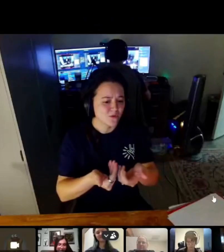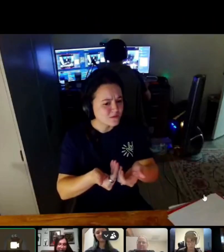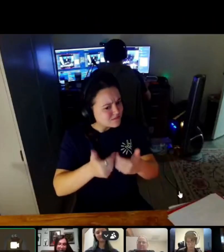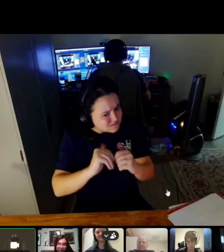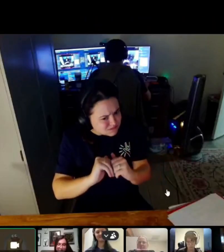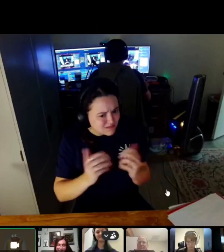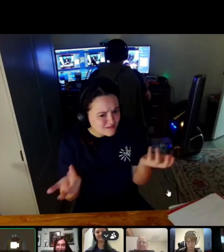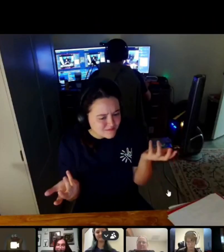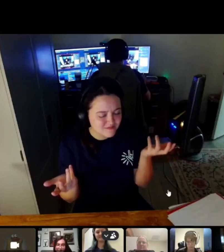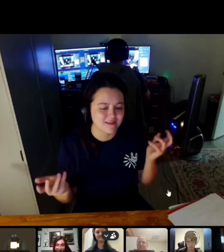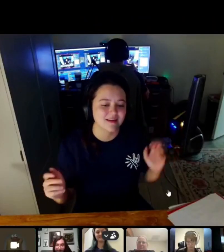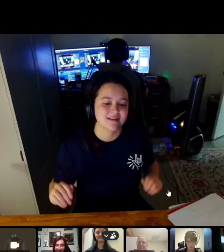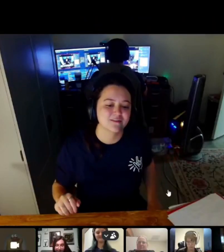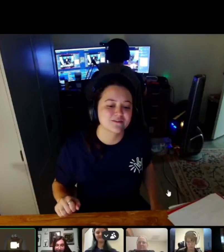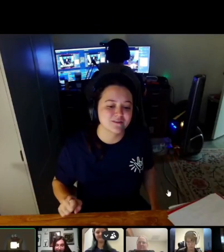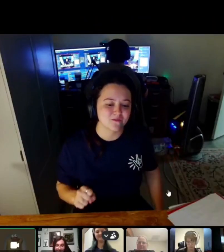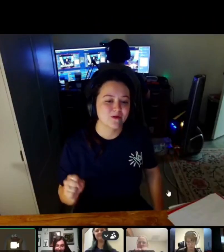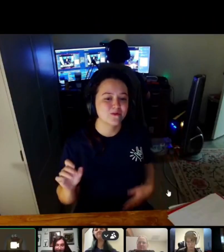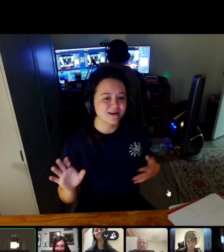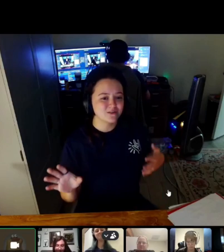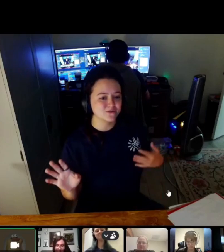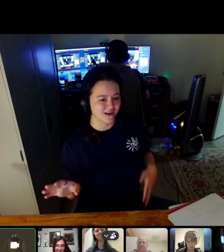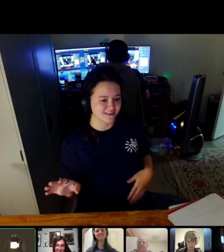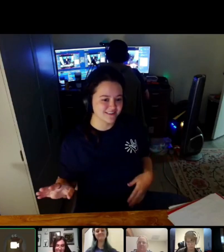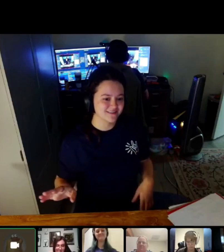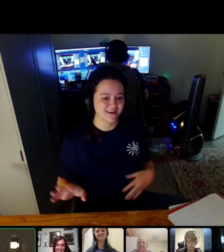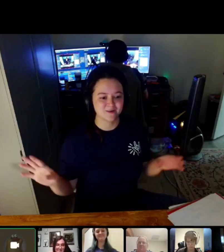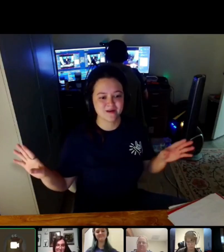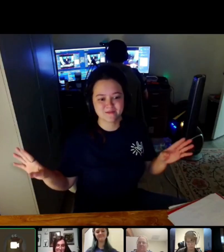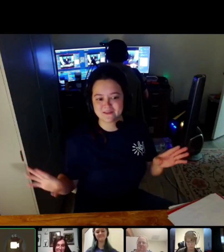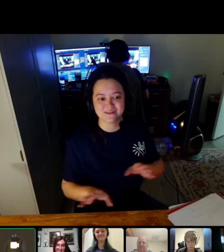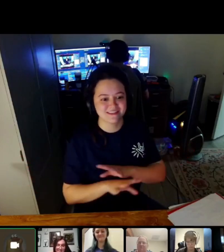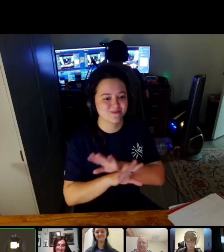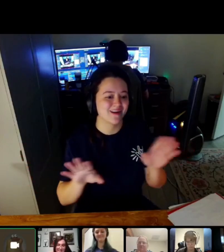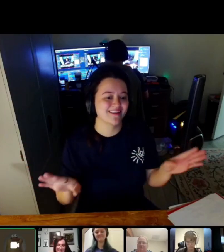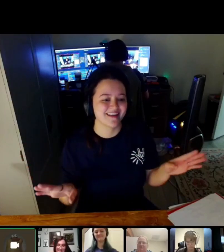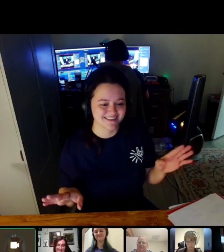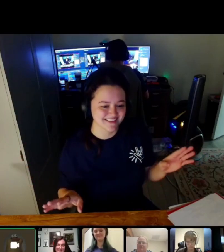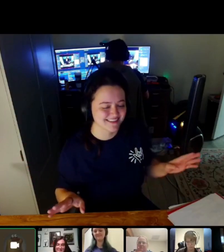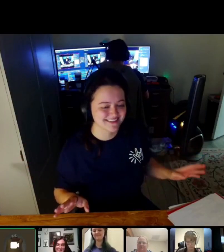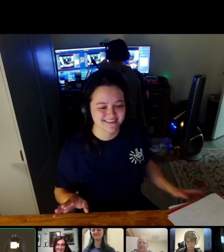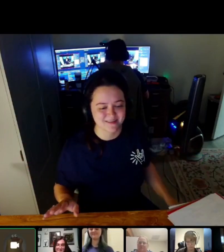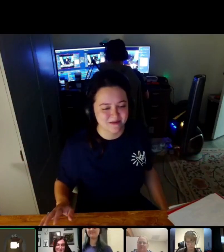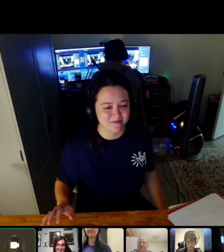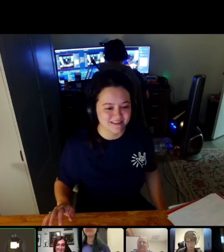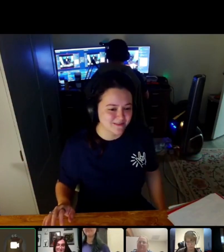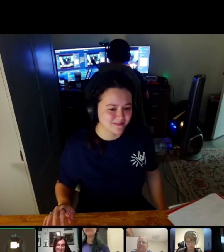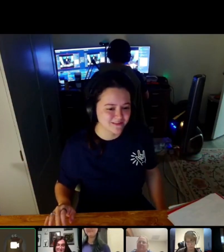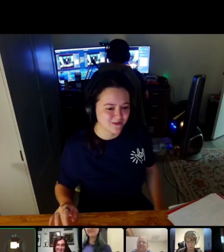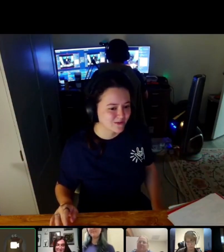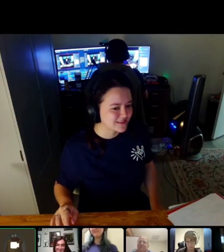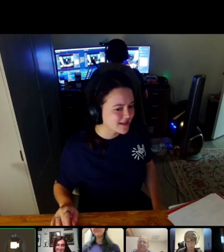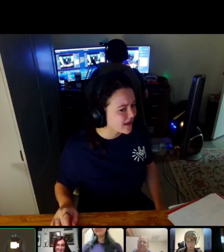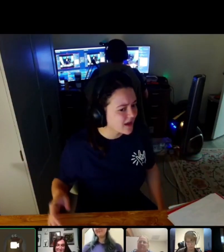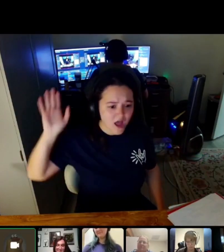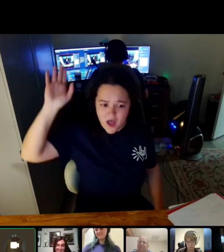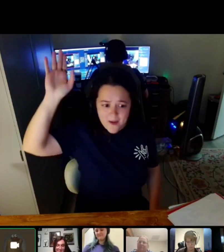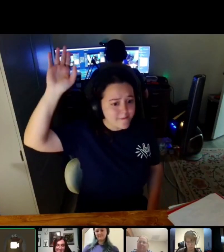Or there's what you guys will find, and I'm going to address this right out of the gates because it's something my students are always like,